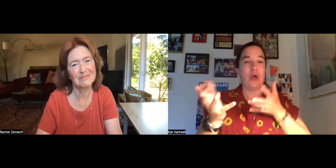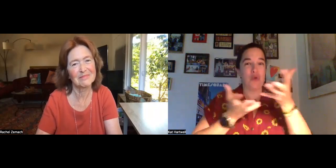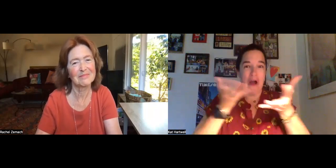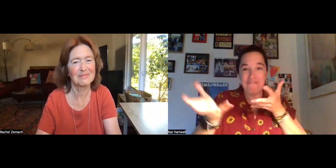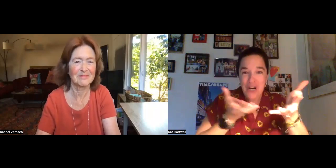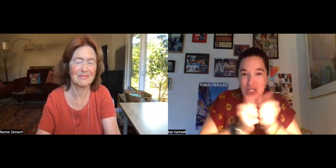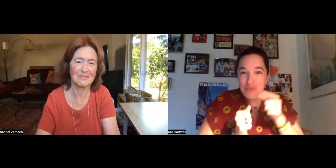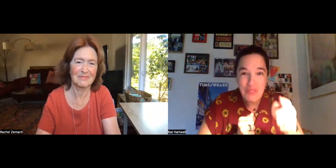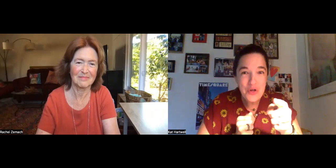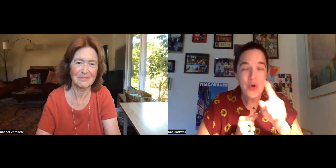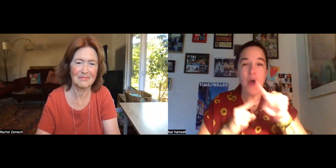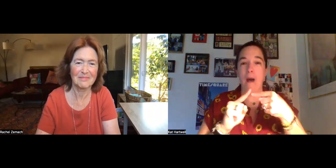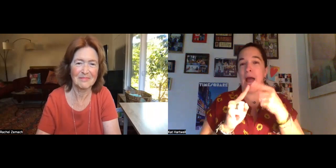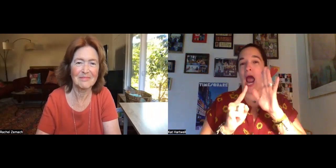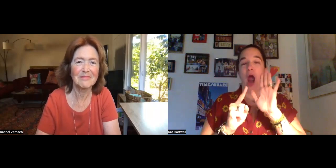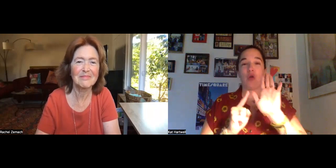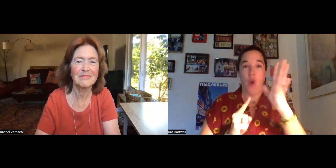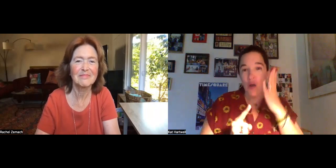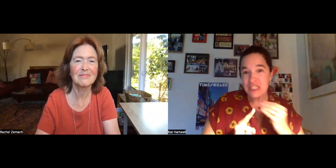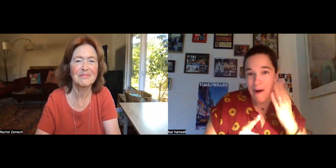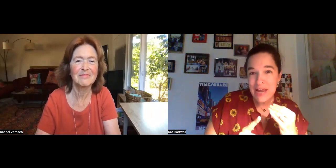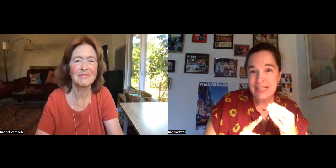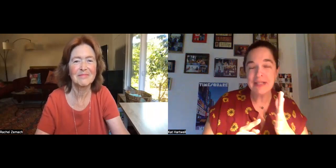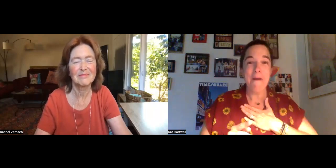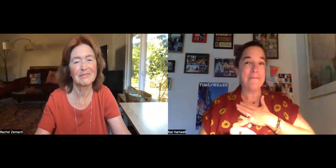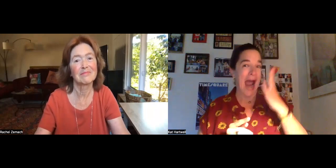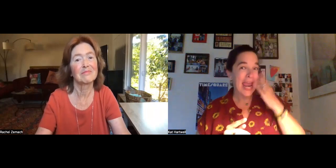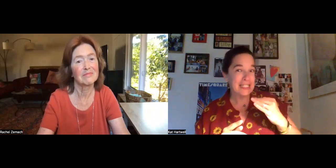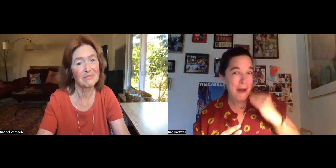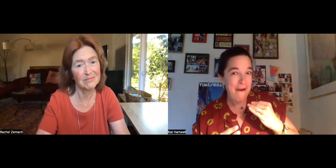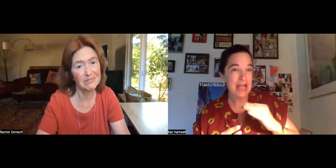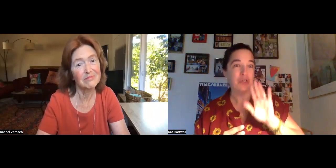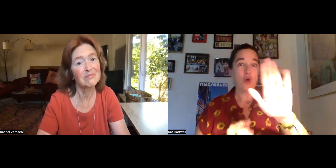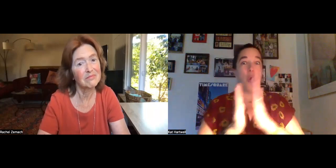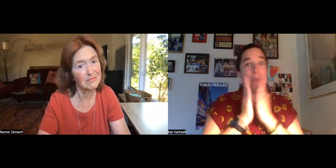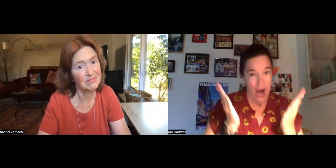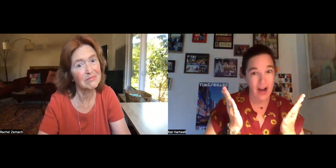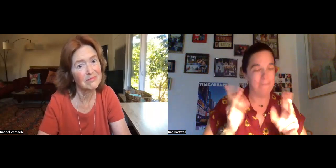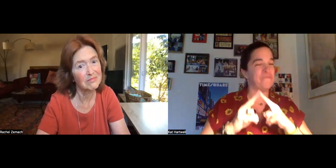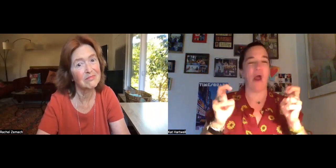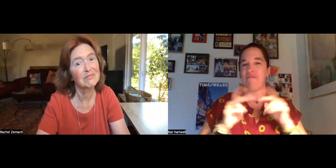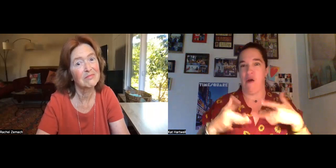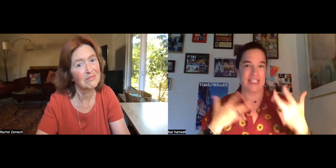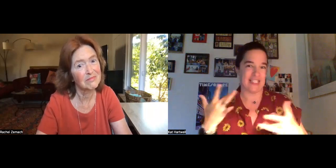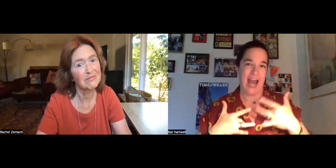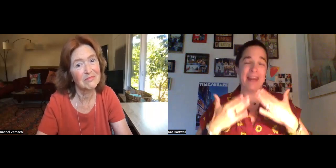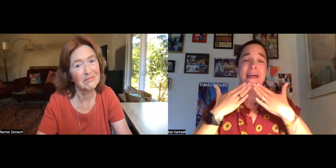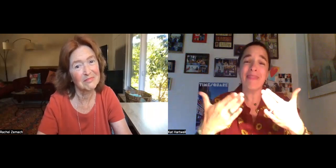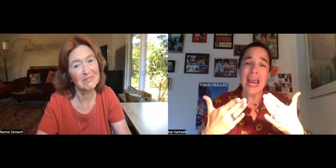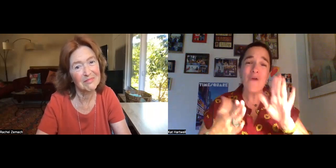to converse with you about your experience, my experience, your book. I'm very, very excited. Thank you